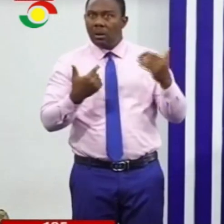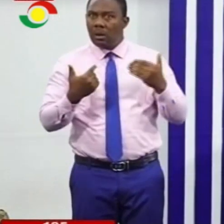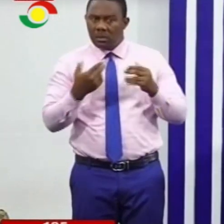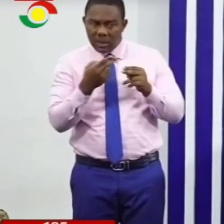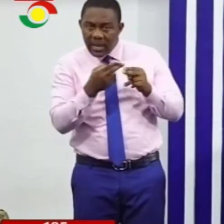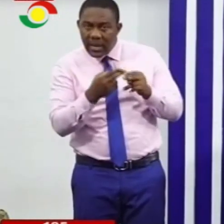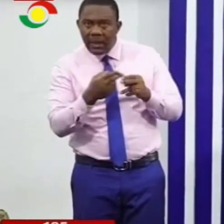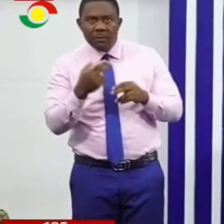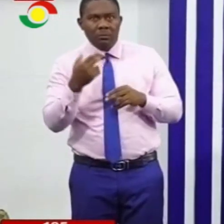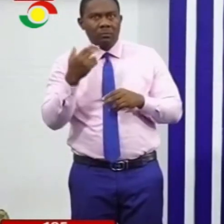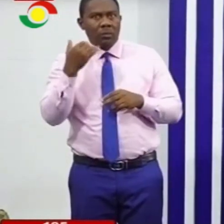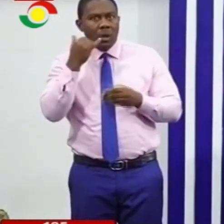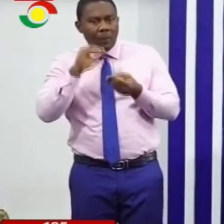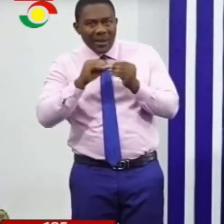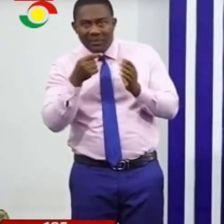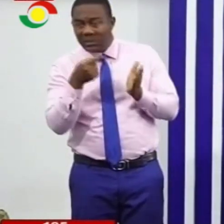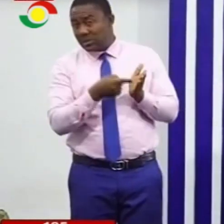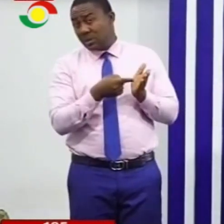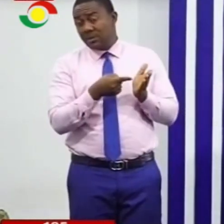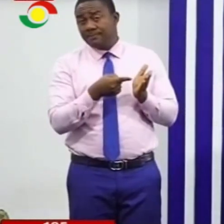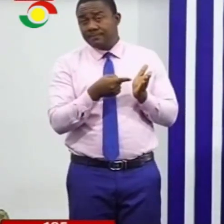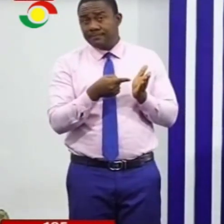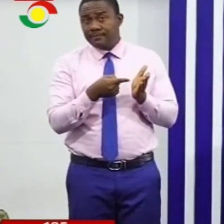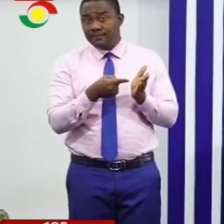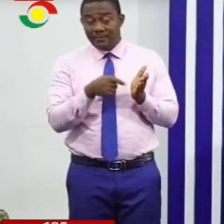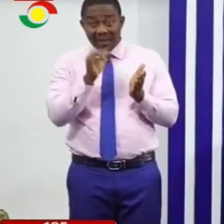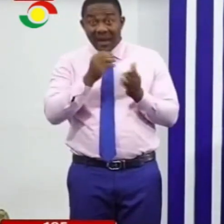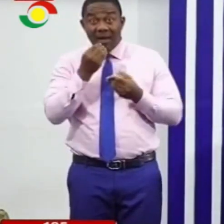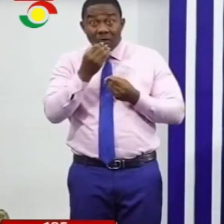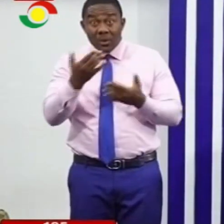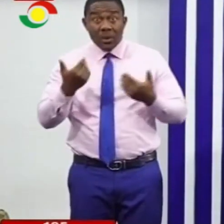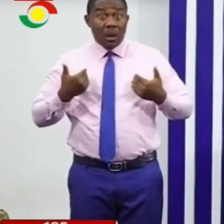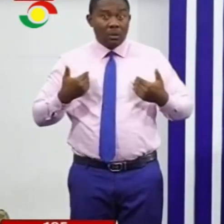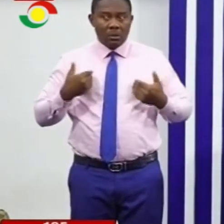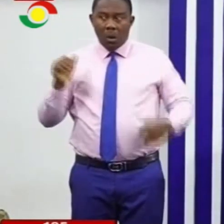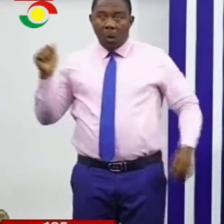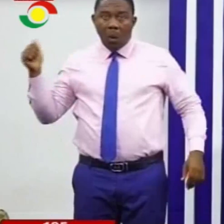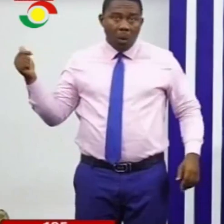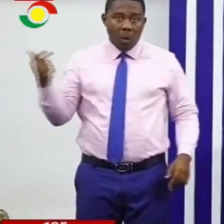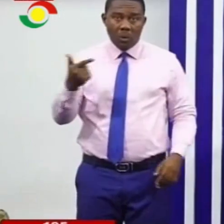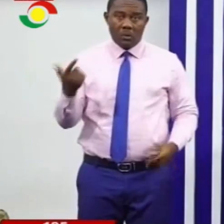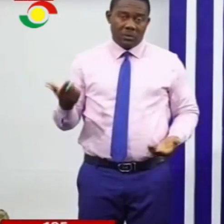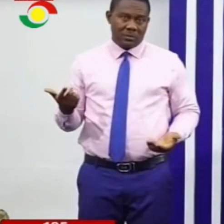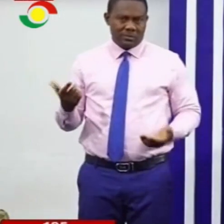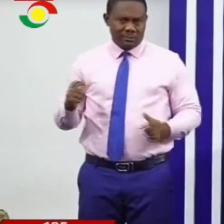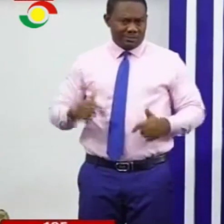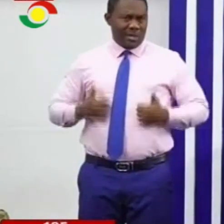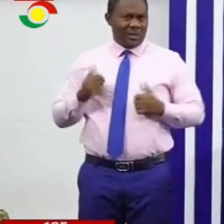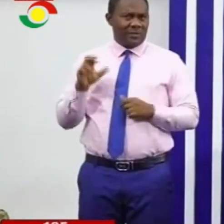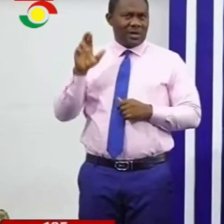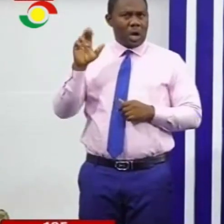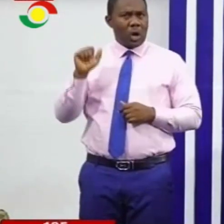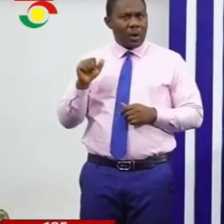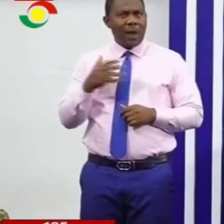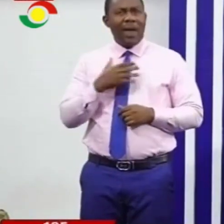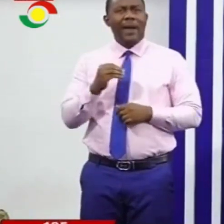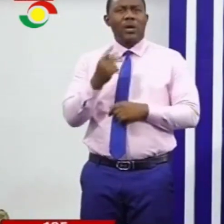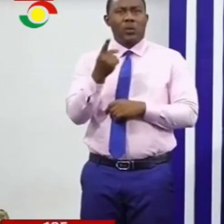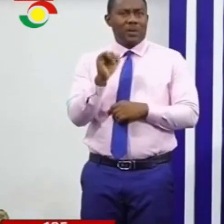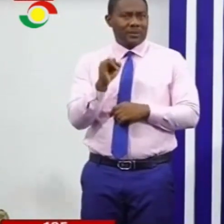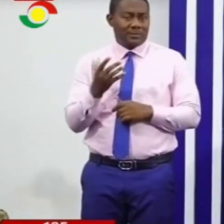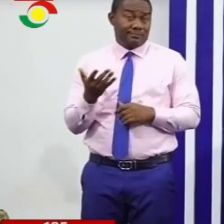And from the database that we have, almost all of them are in Accra and Kumasi